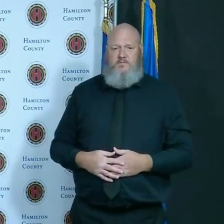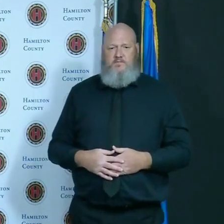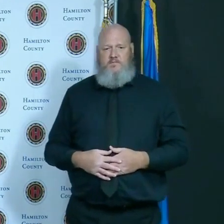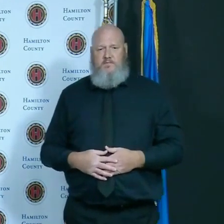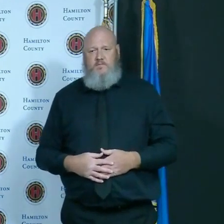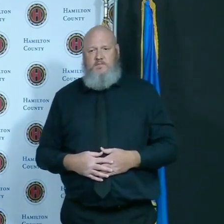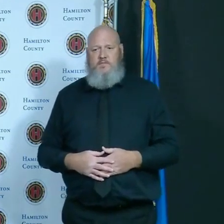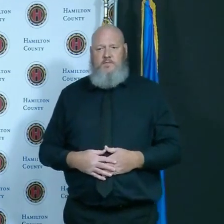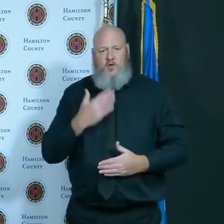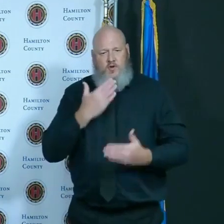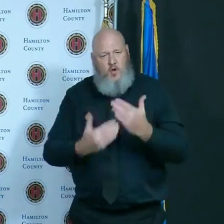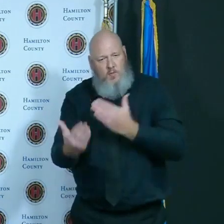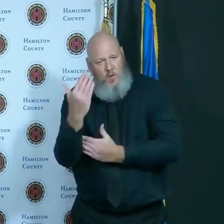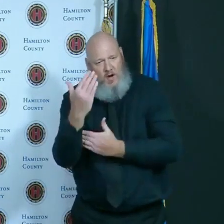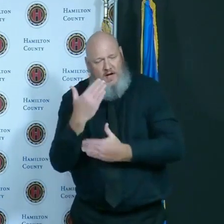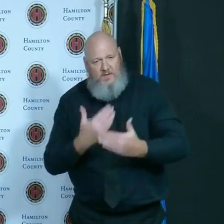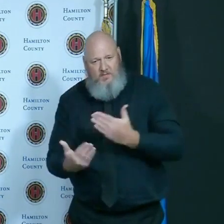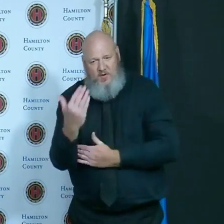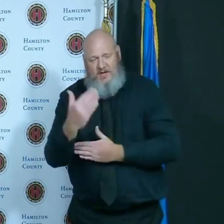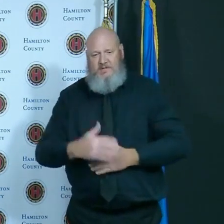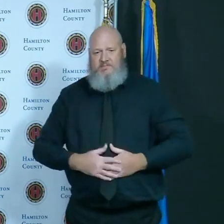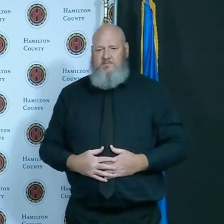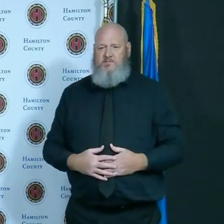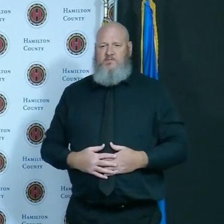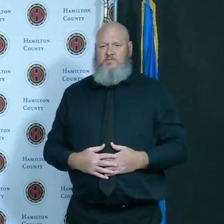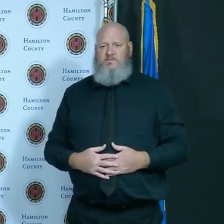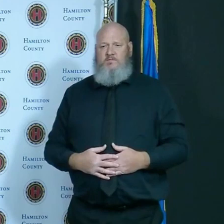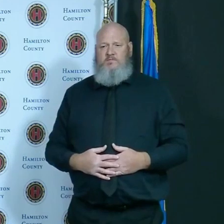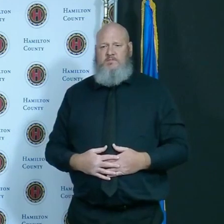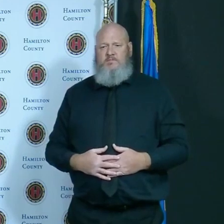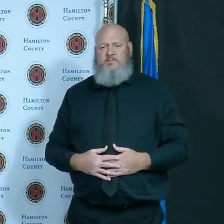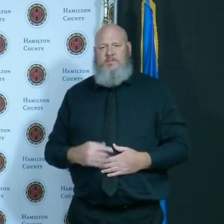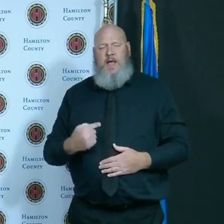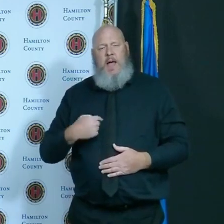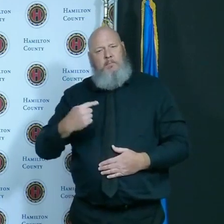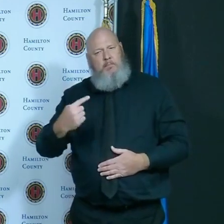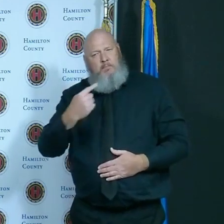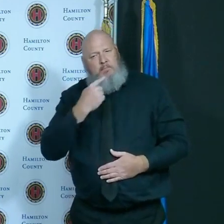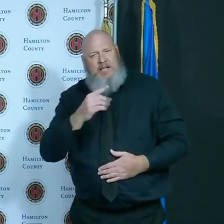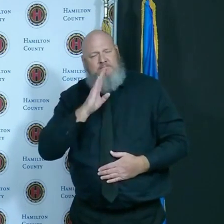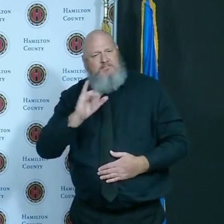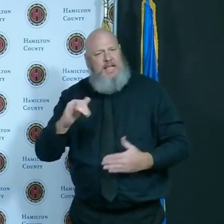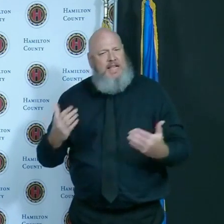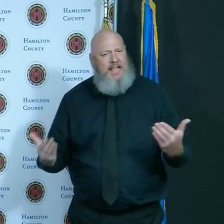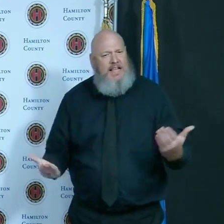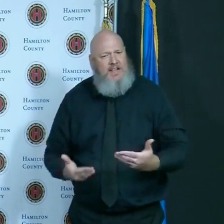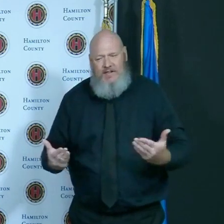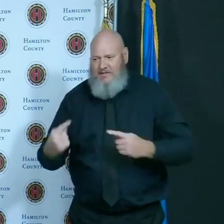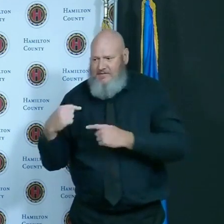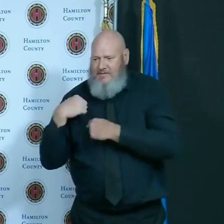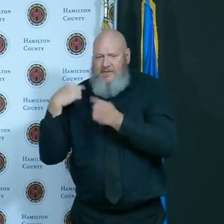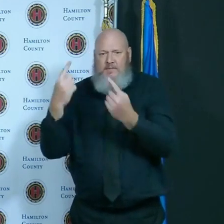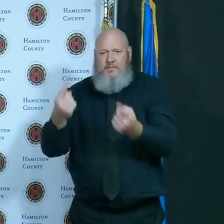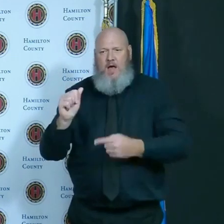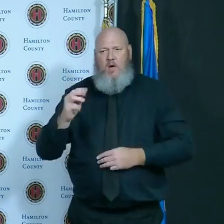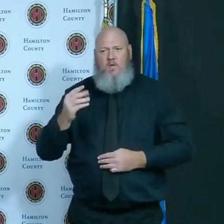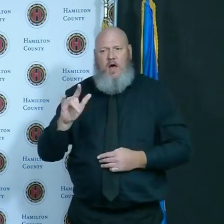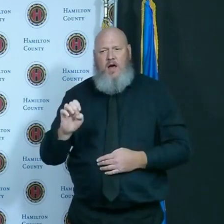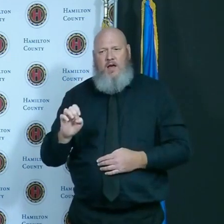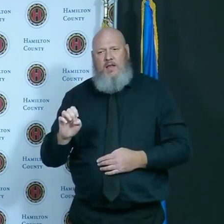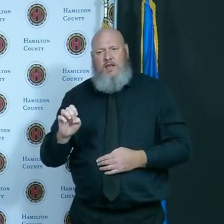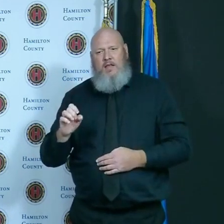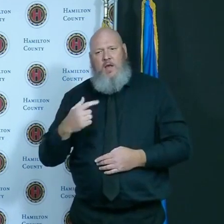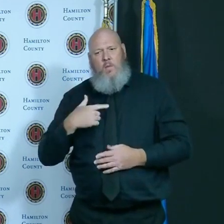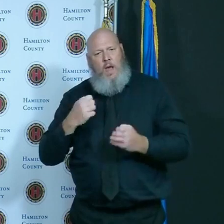Good morning. Boy, I've missed being here. I certainly hope that everybody is well and taking care of each